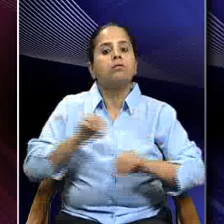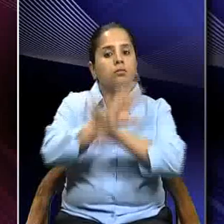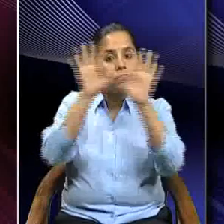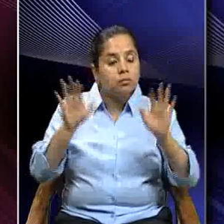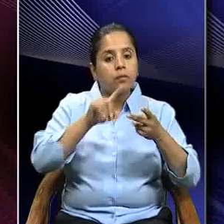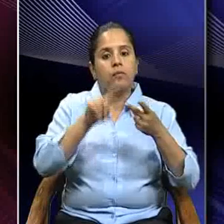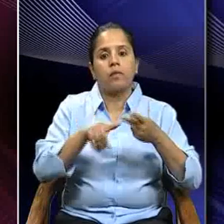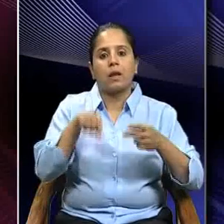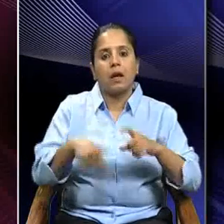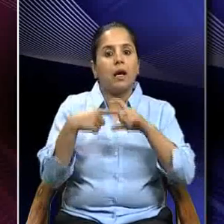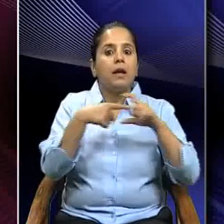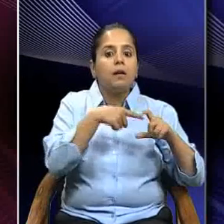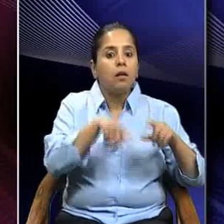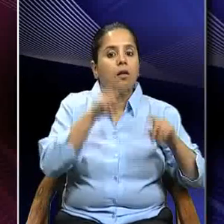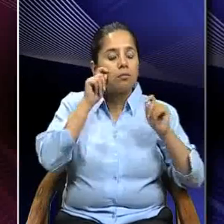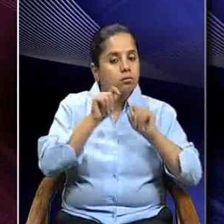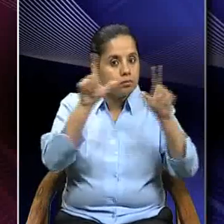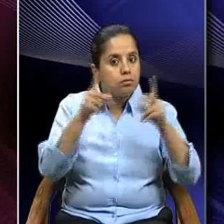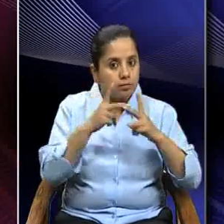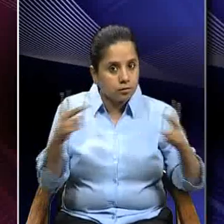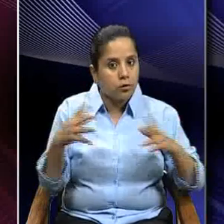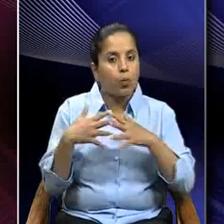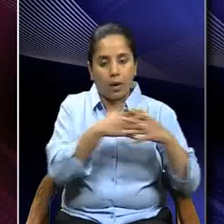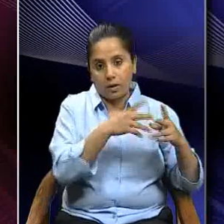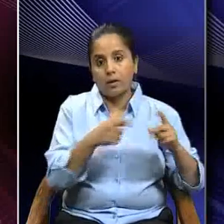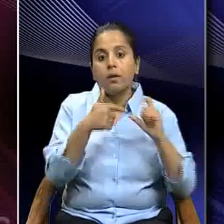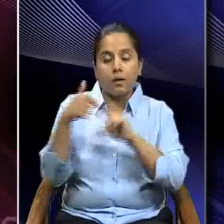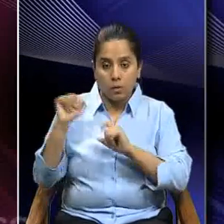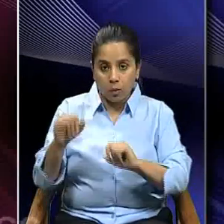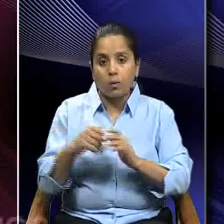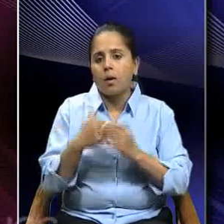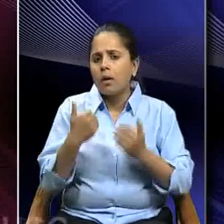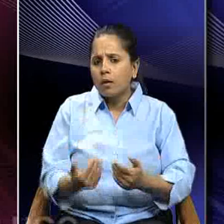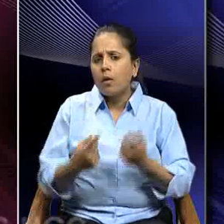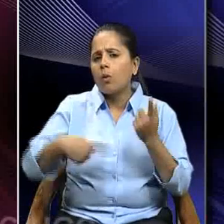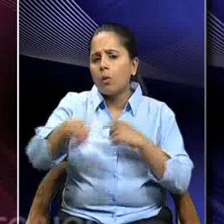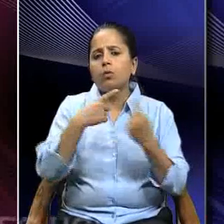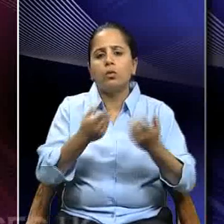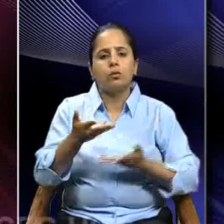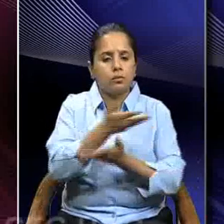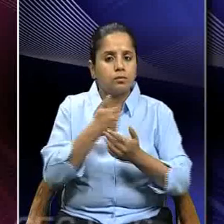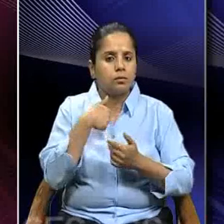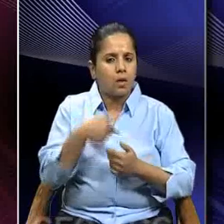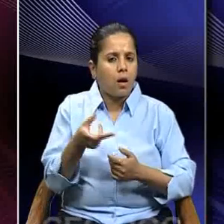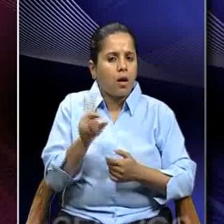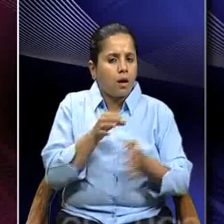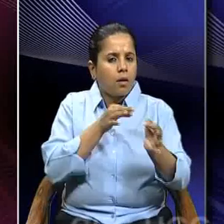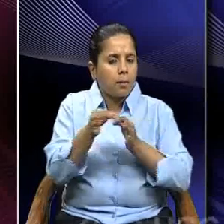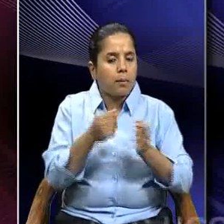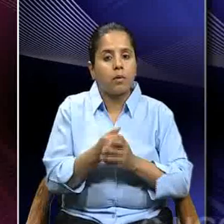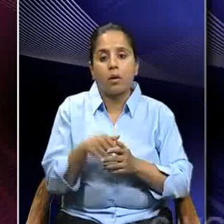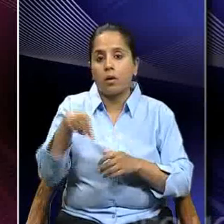Eastern Awakening. So with this as our agenda, let me recapitulate what we